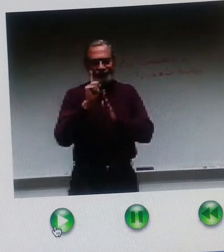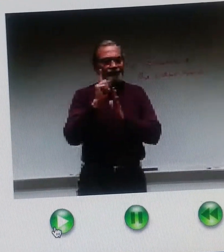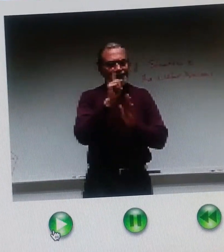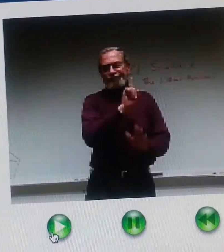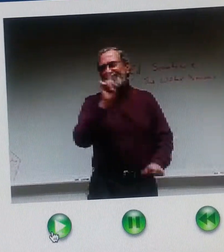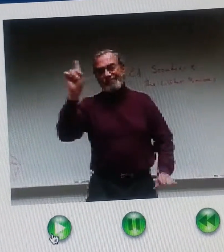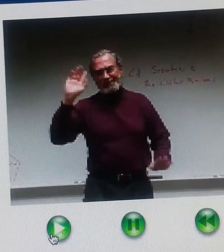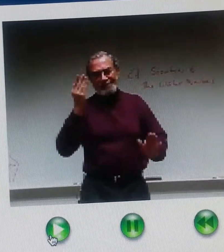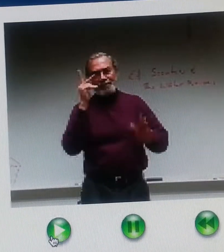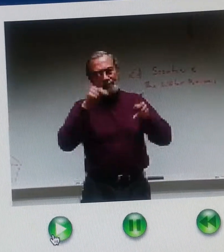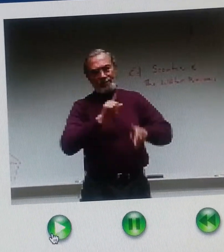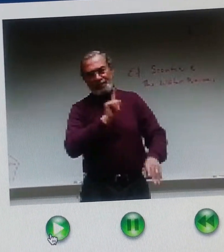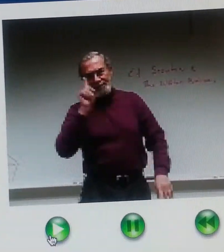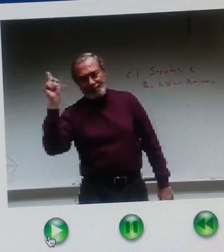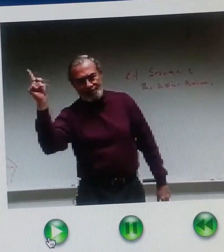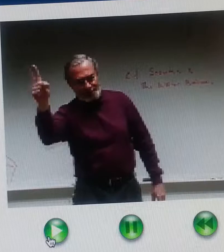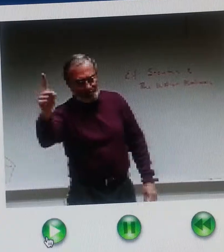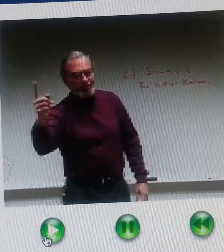out.